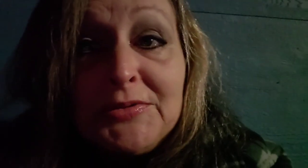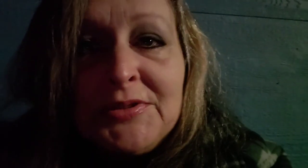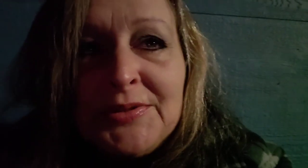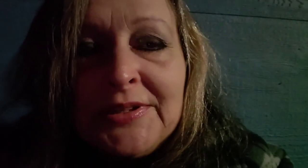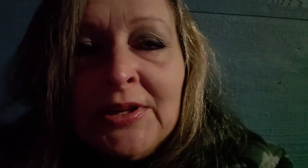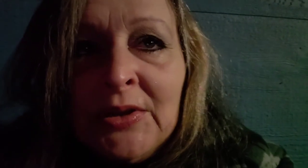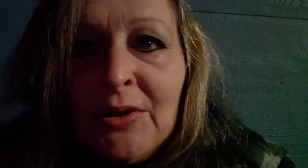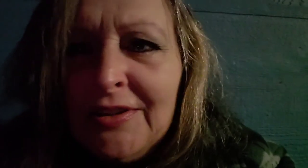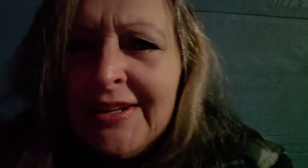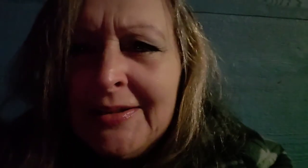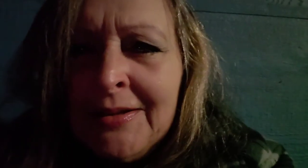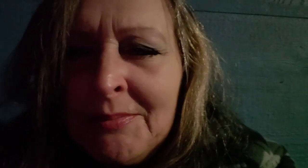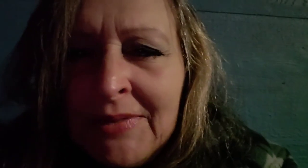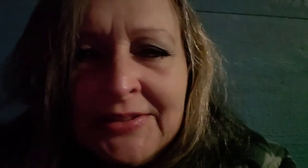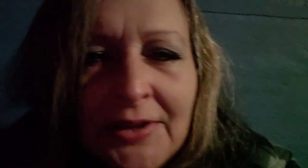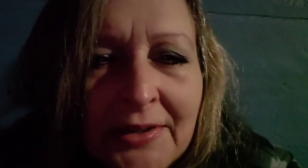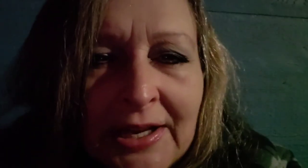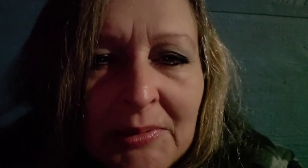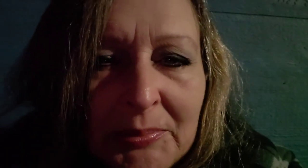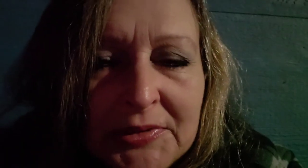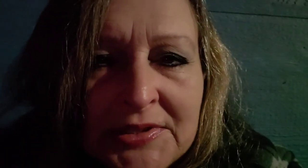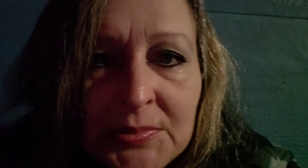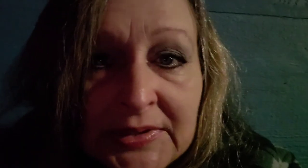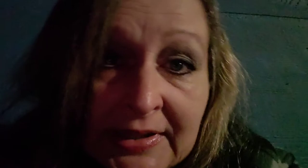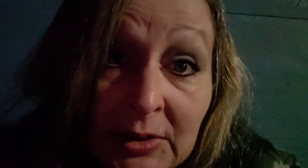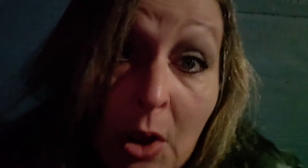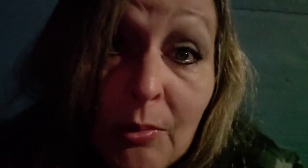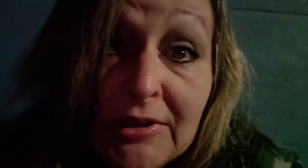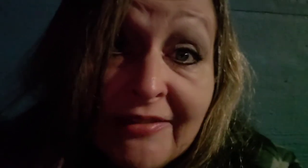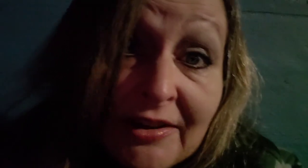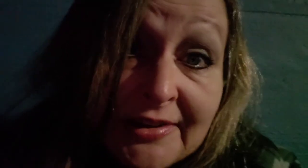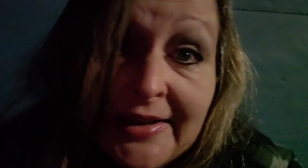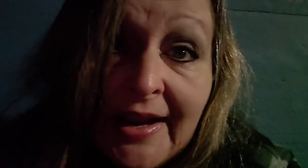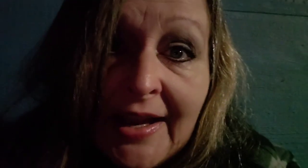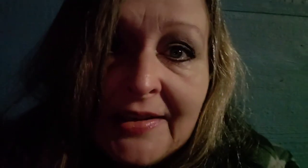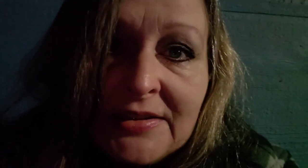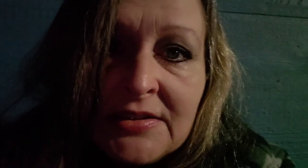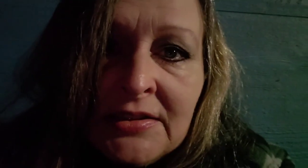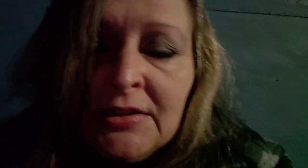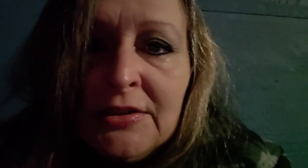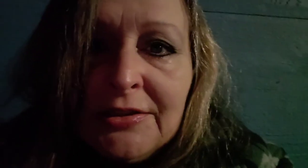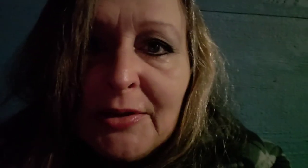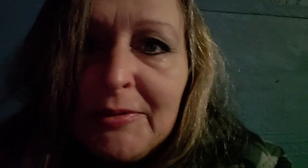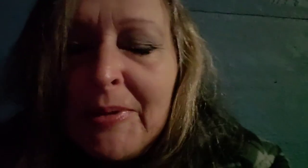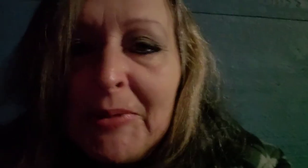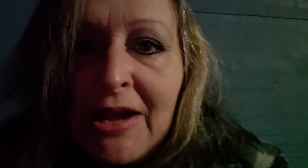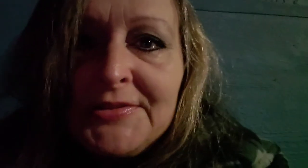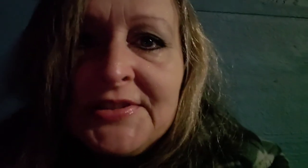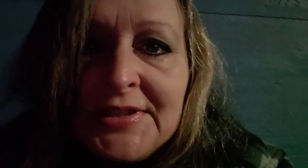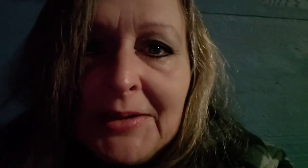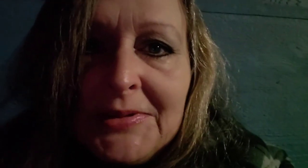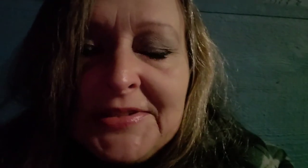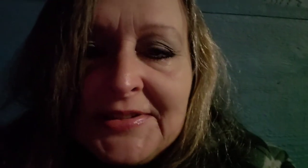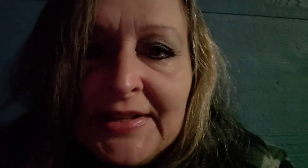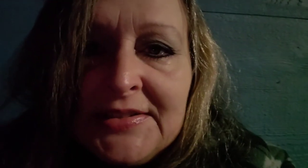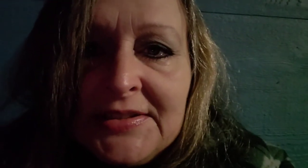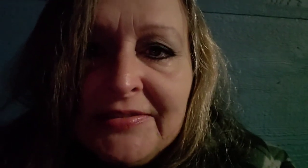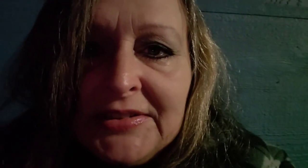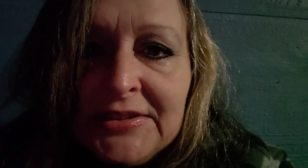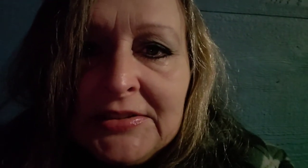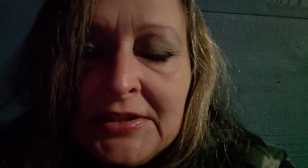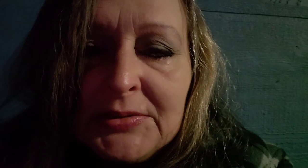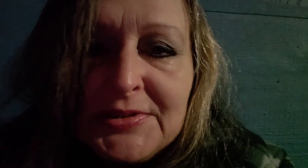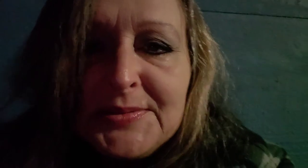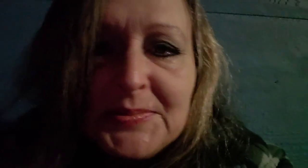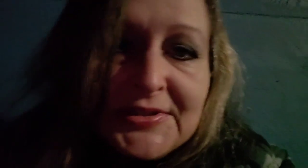I'm immune to it. Or like my daughter came up with this weird thing. Oh, well, I've already had it. You know, remember how sick I was at